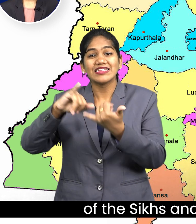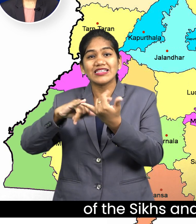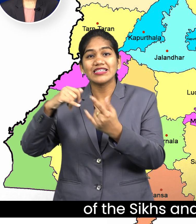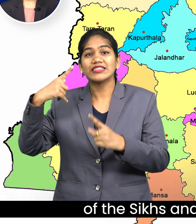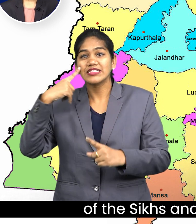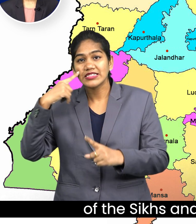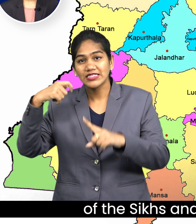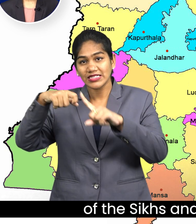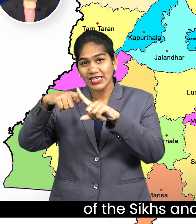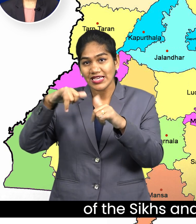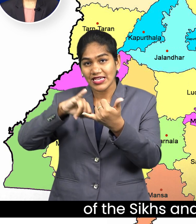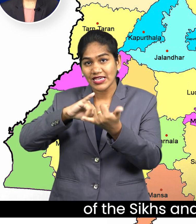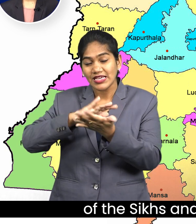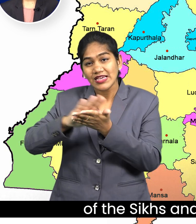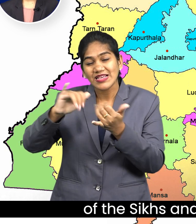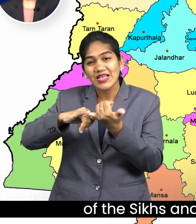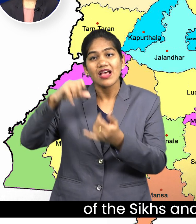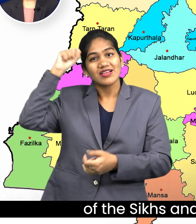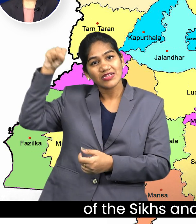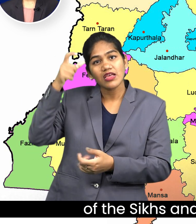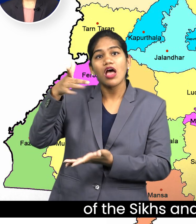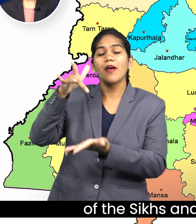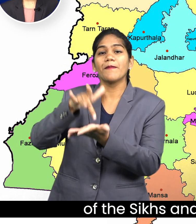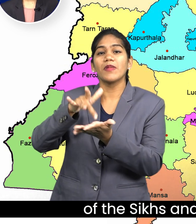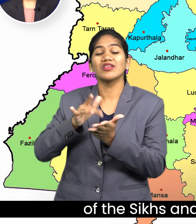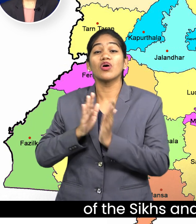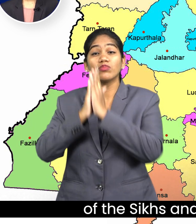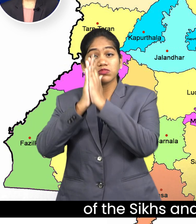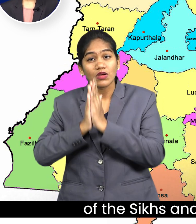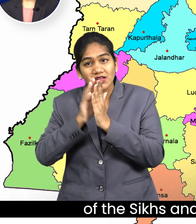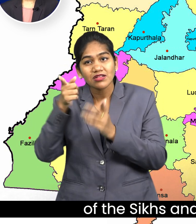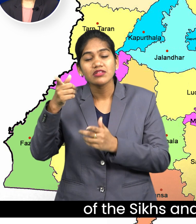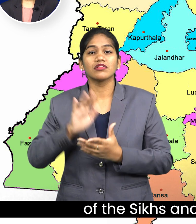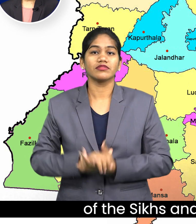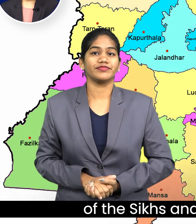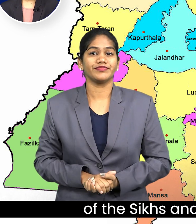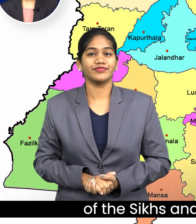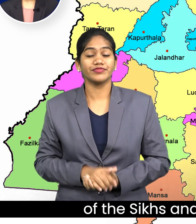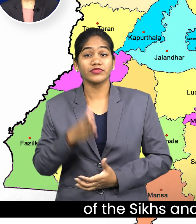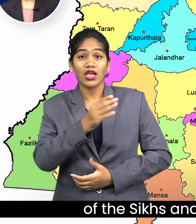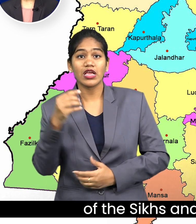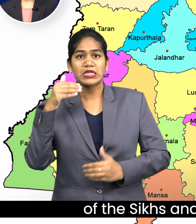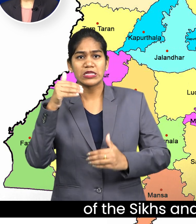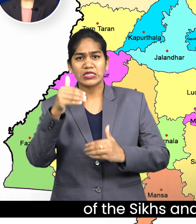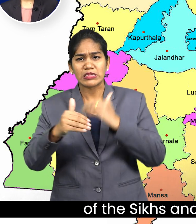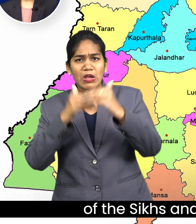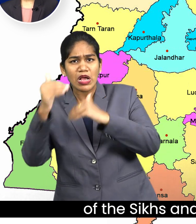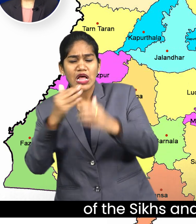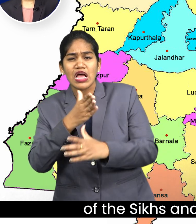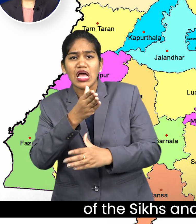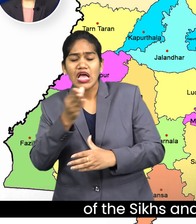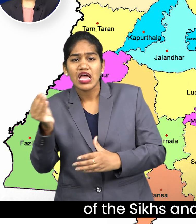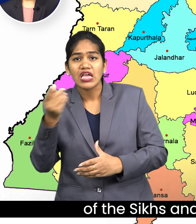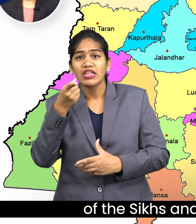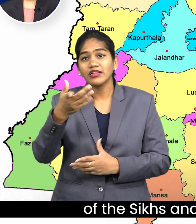and increased their